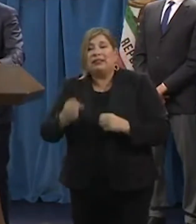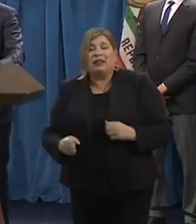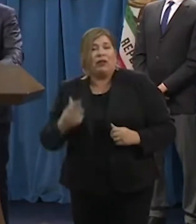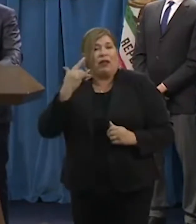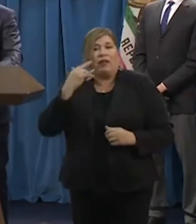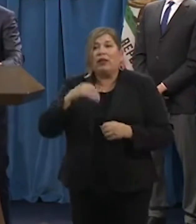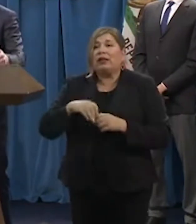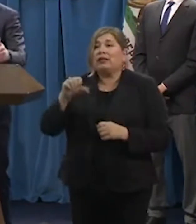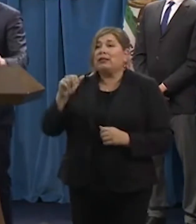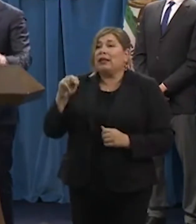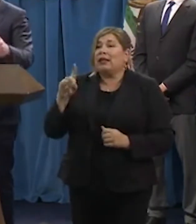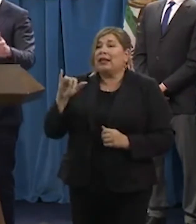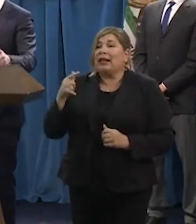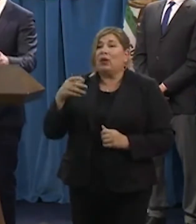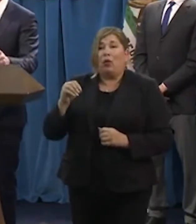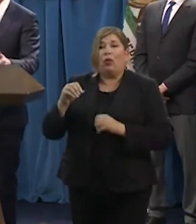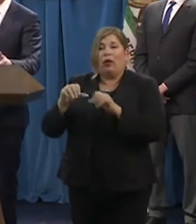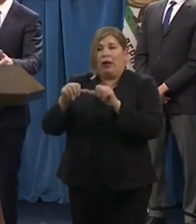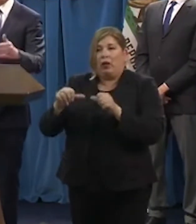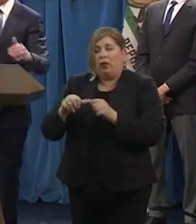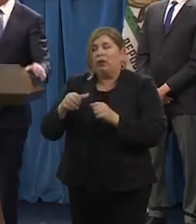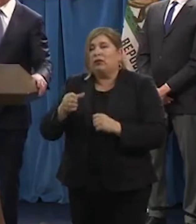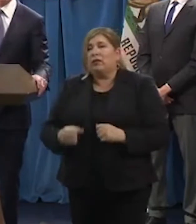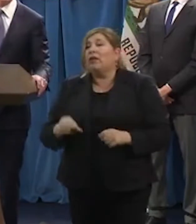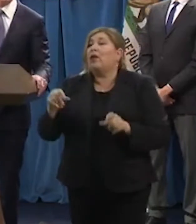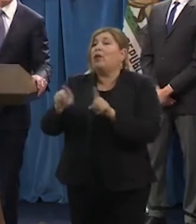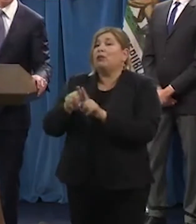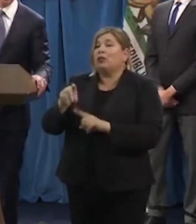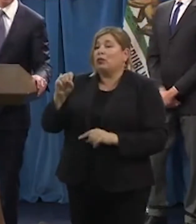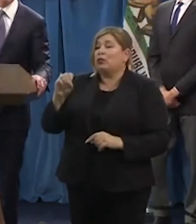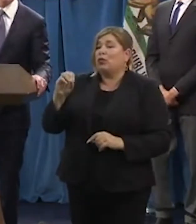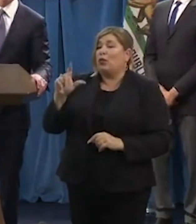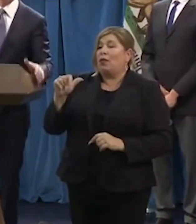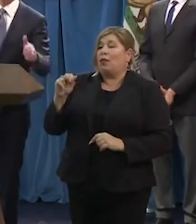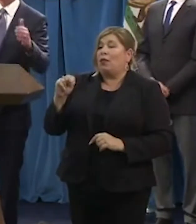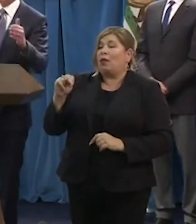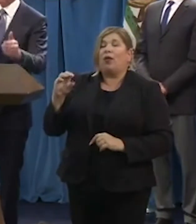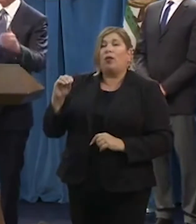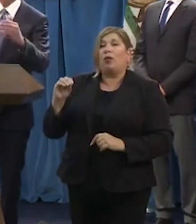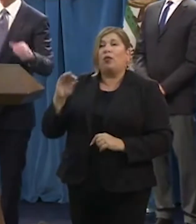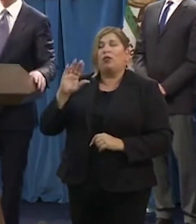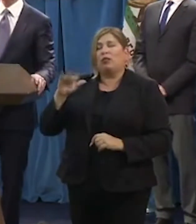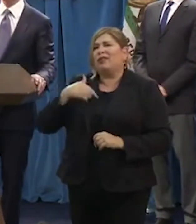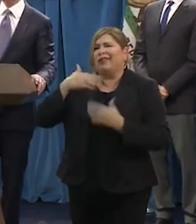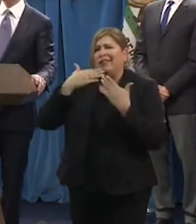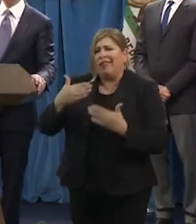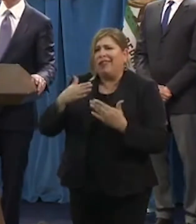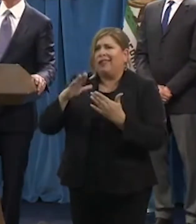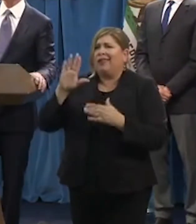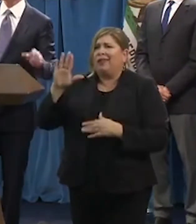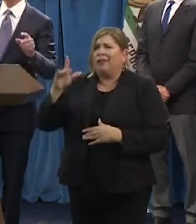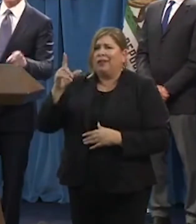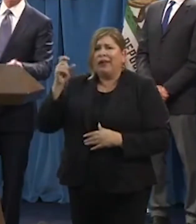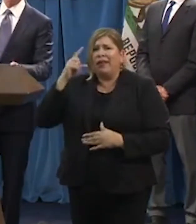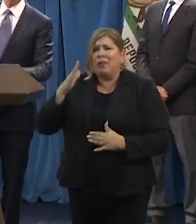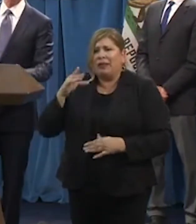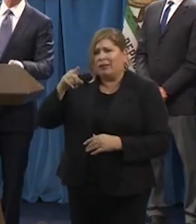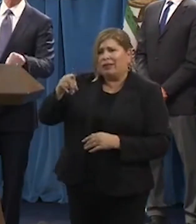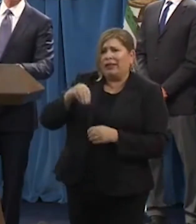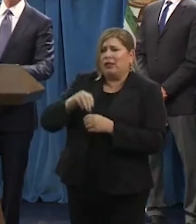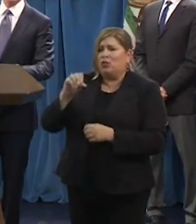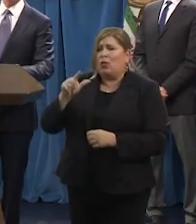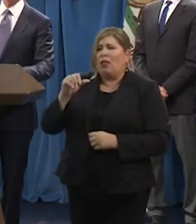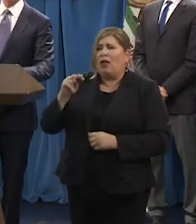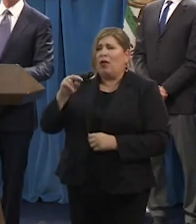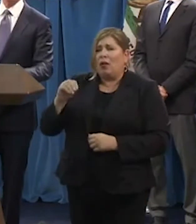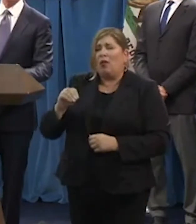area, Solano. And by the way, thank you to the elected officials in Solano. Thank the community in Solano for stepping up,